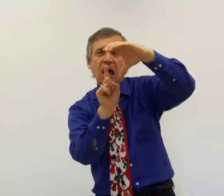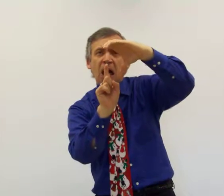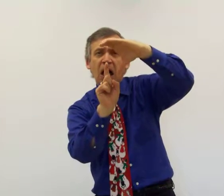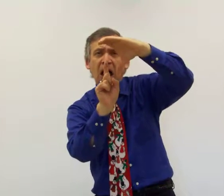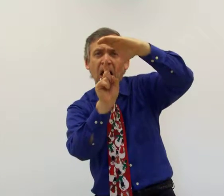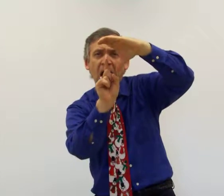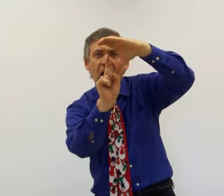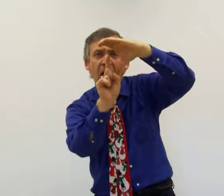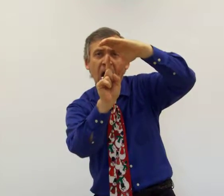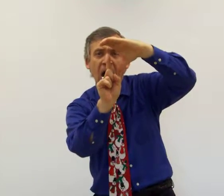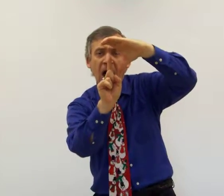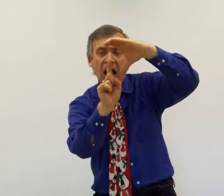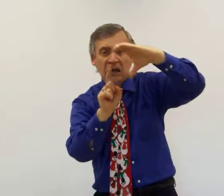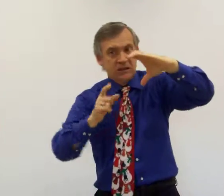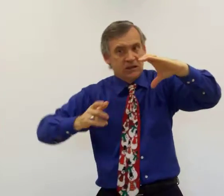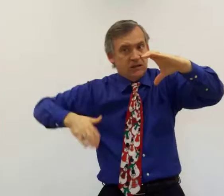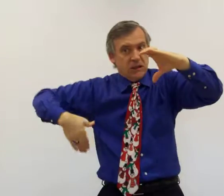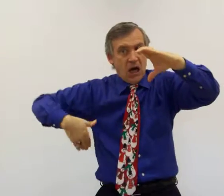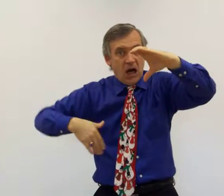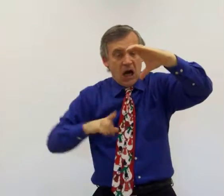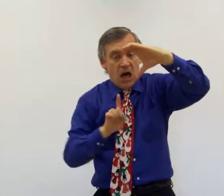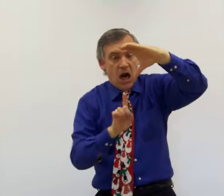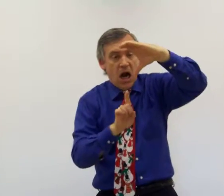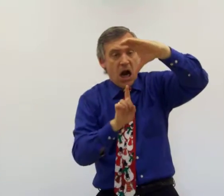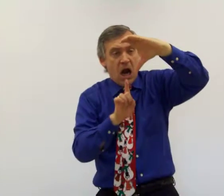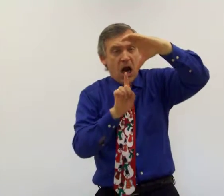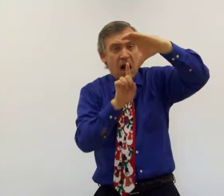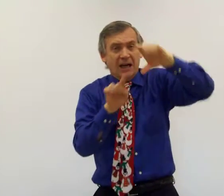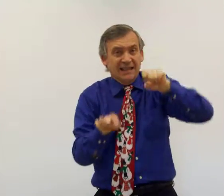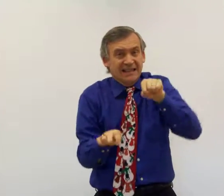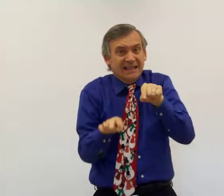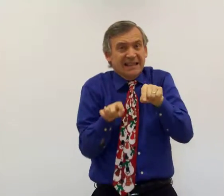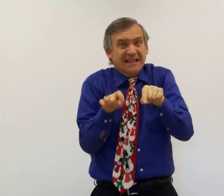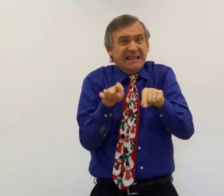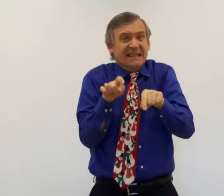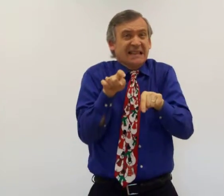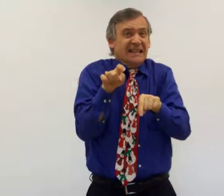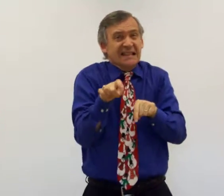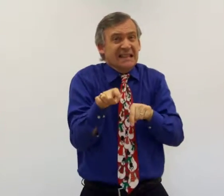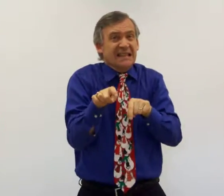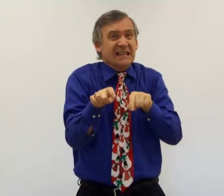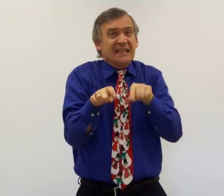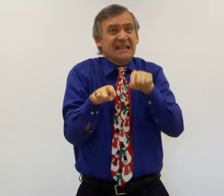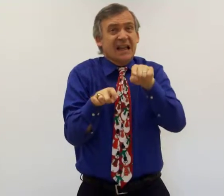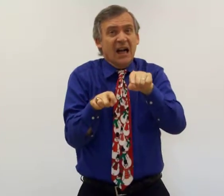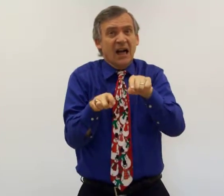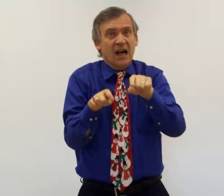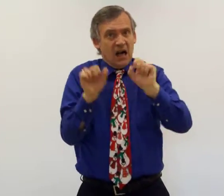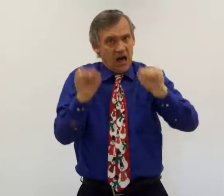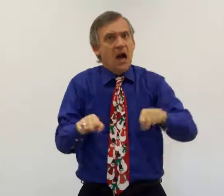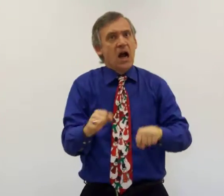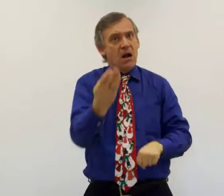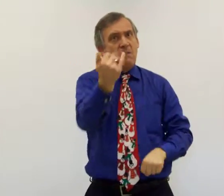Before he had quite ascended, there was still a moment in which he could go back.